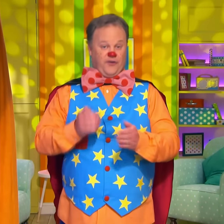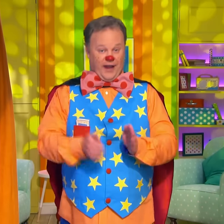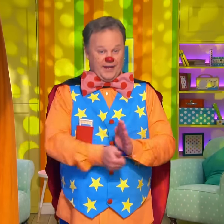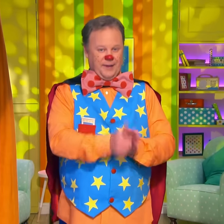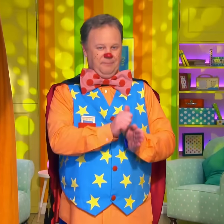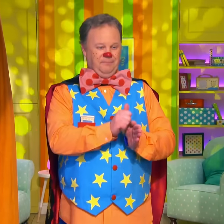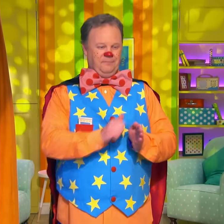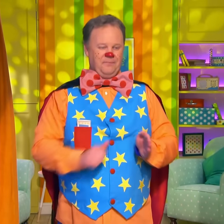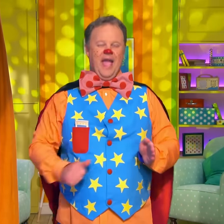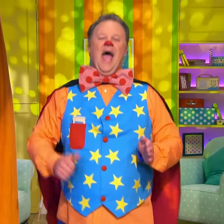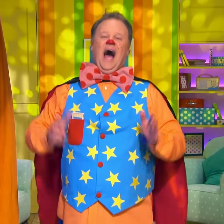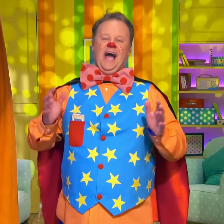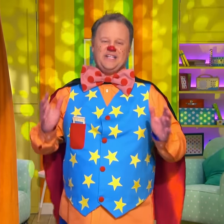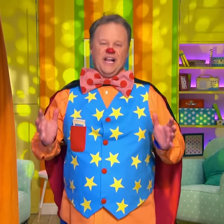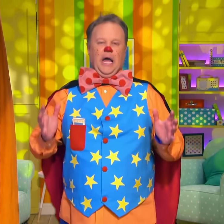trick, I shall...